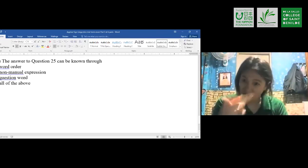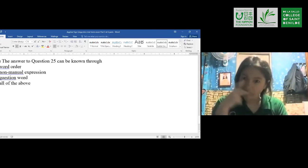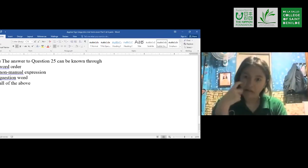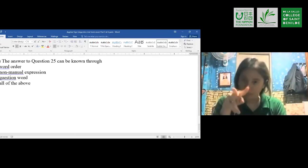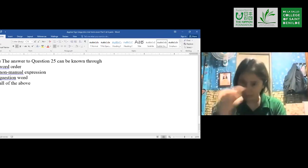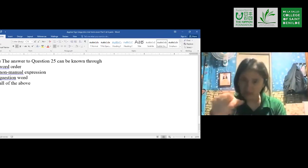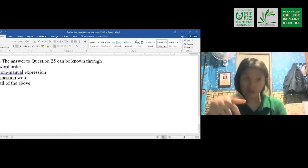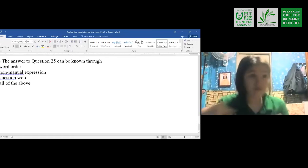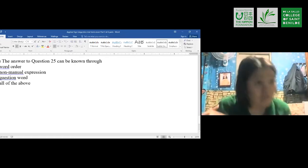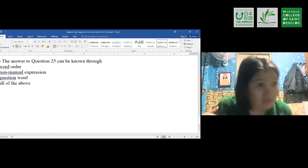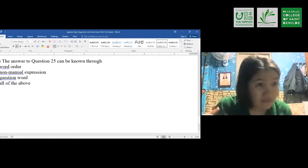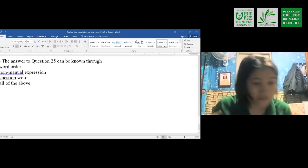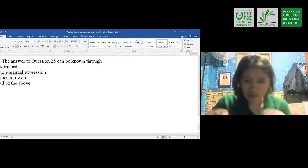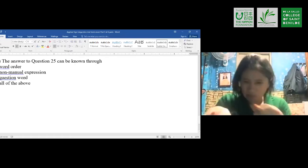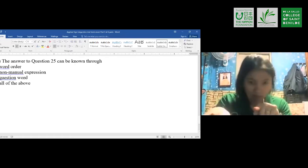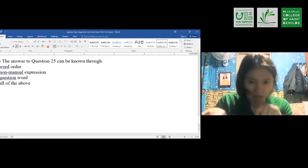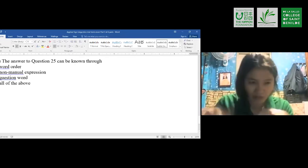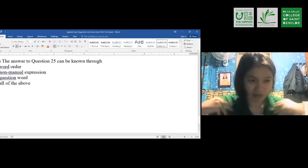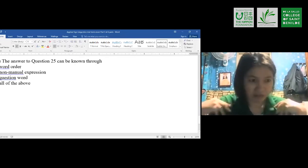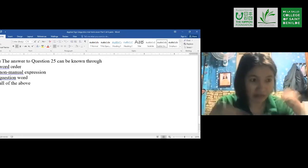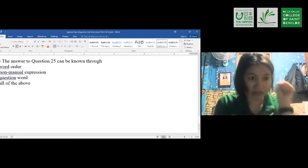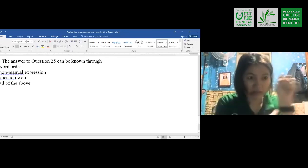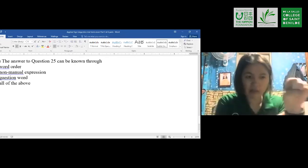Because like when I see this, like, okay, let's look at it.